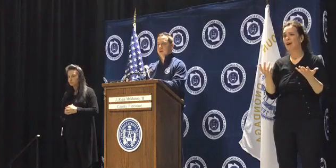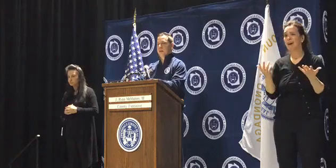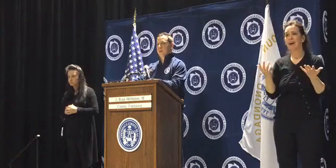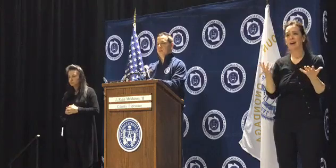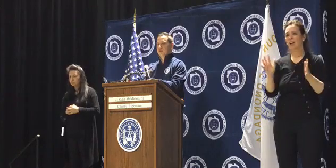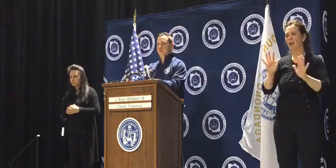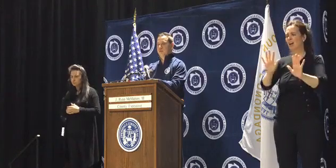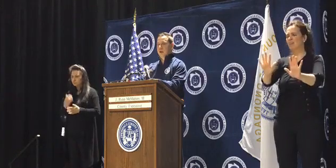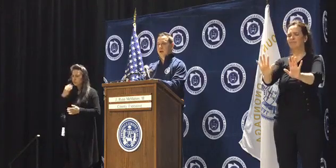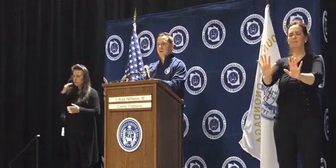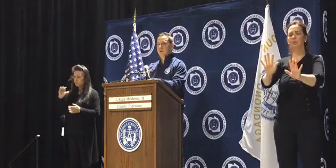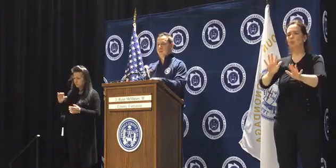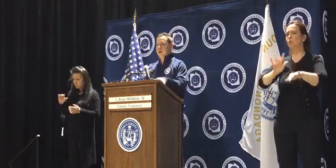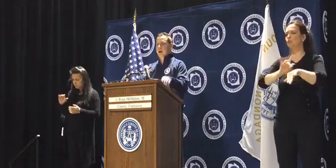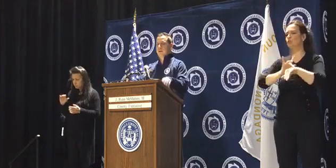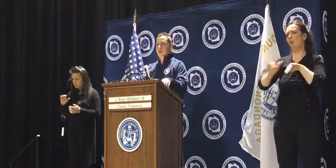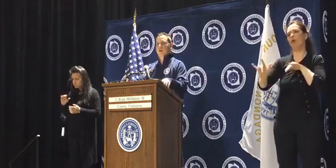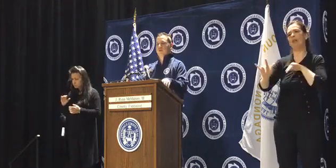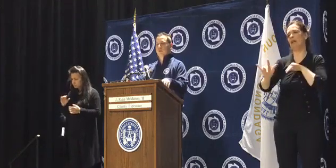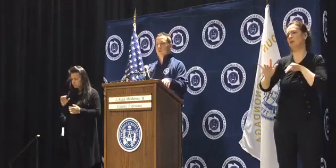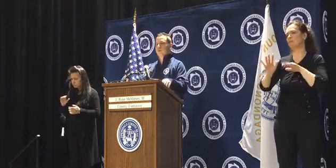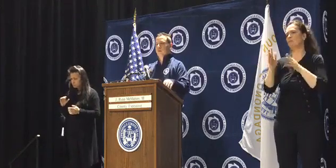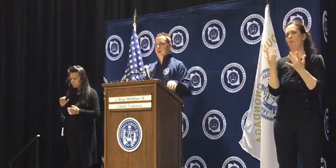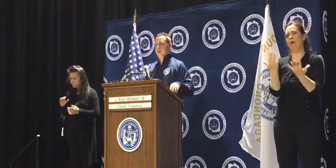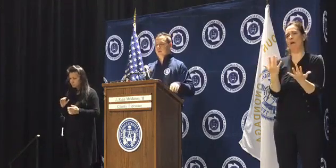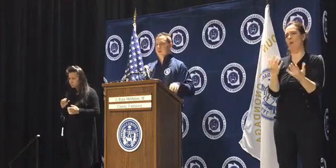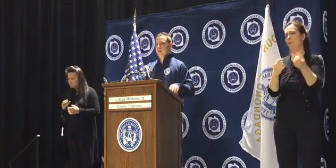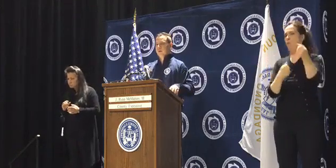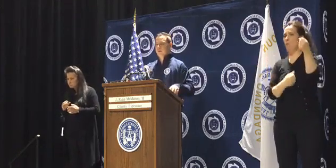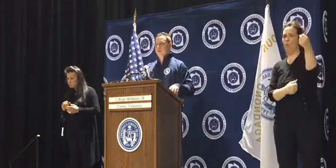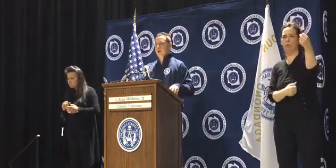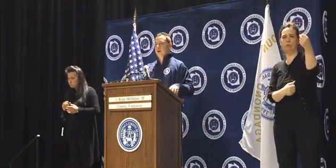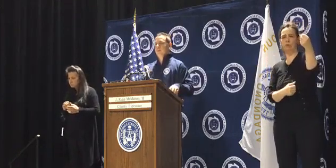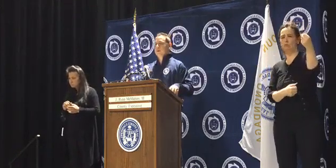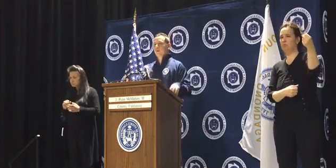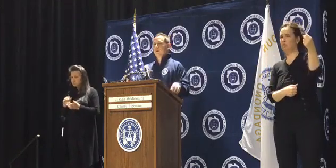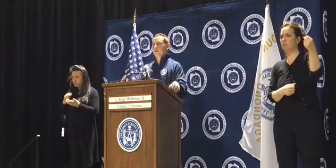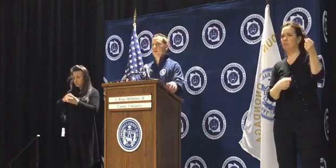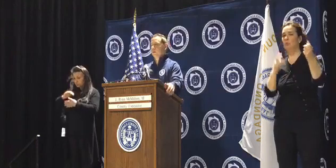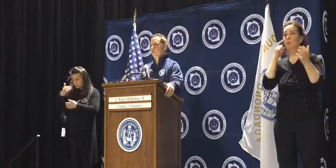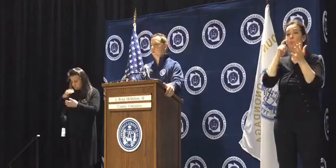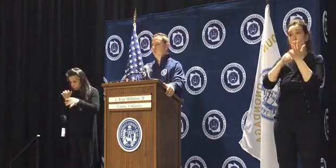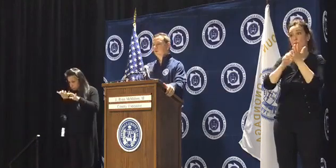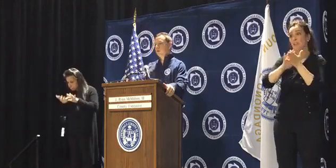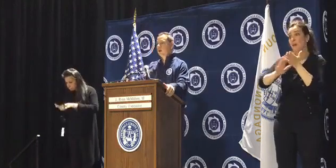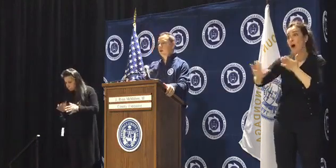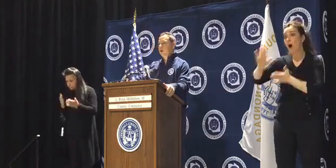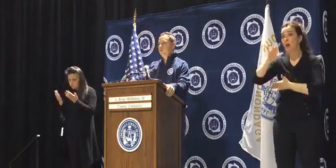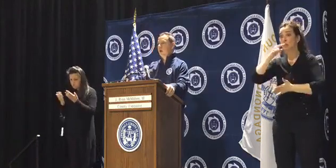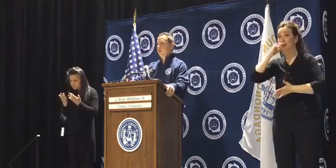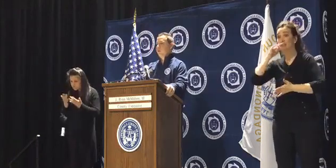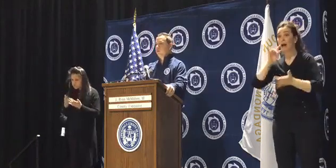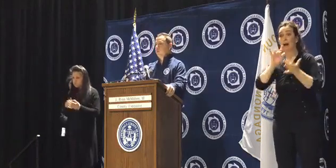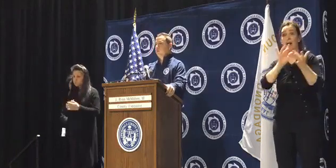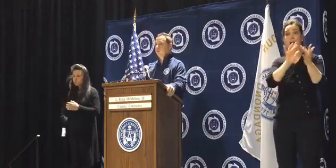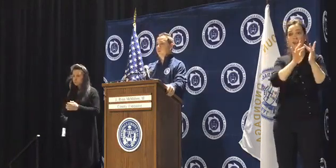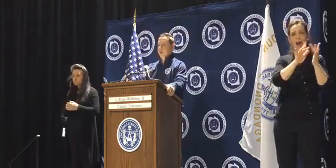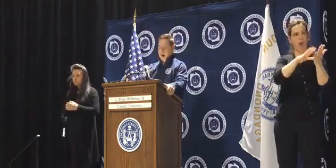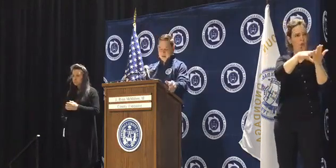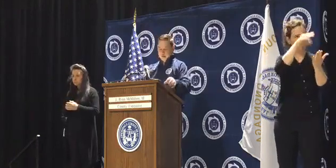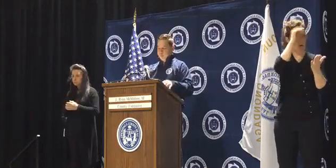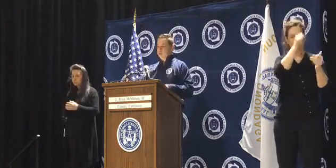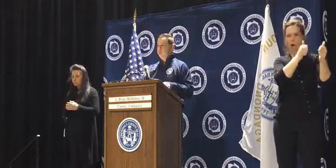Colleges are in a better position for online learning right now than our high schools and some of our elementary and middle schools. Part of